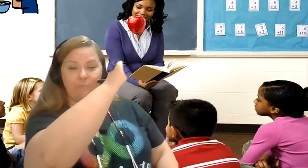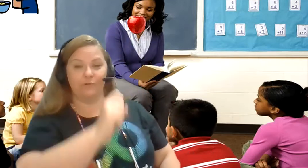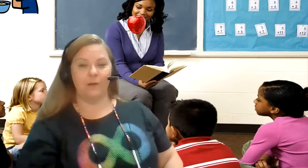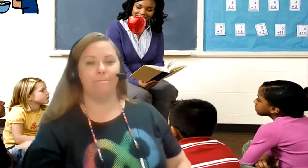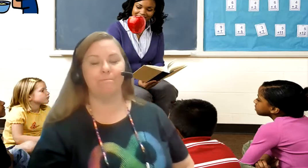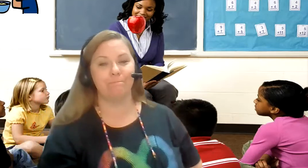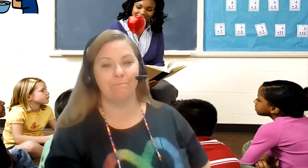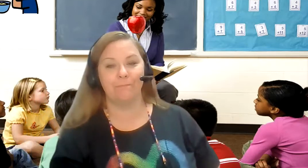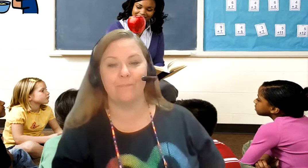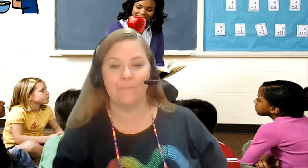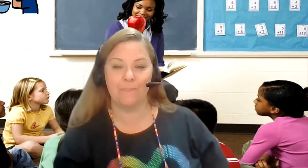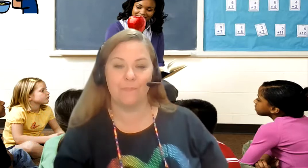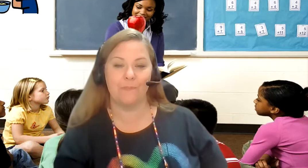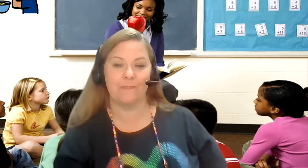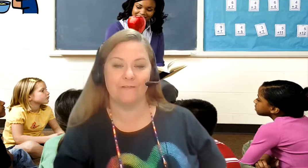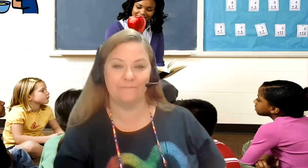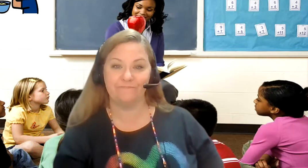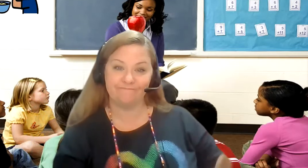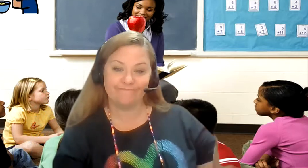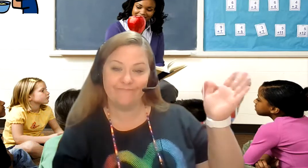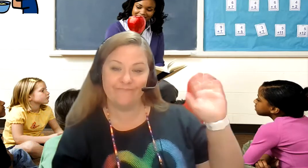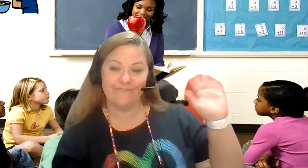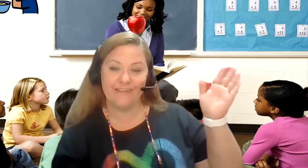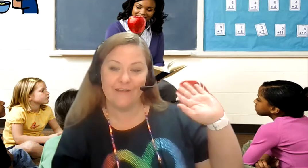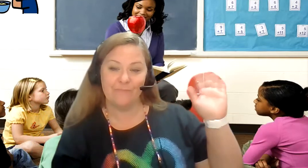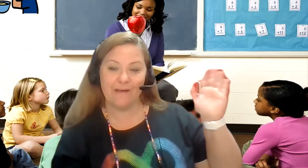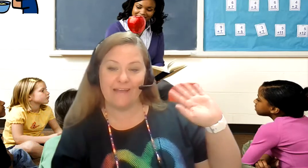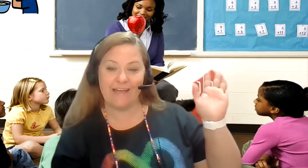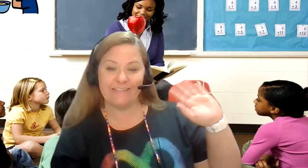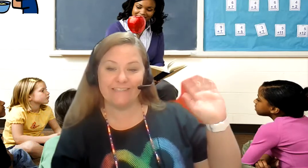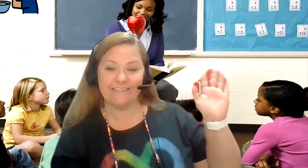apple. Bye, guys.